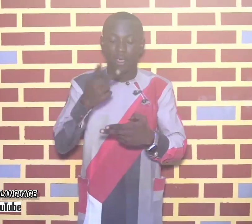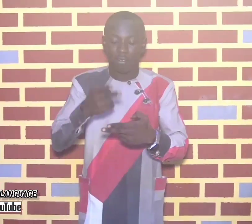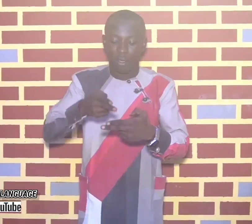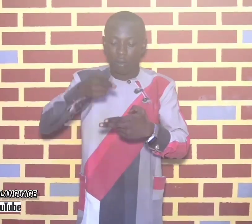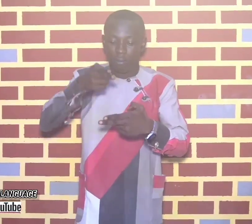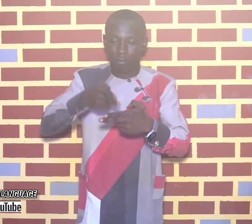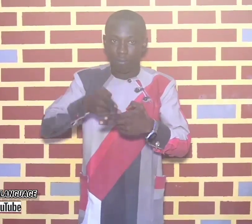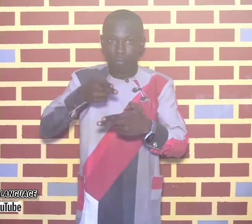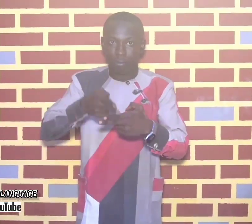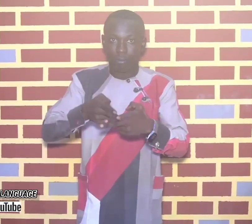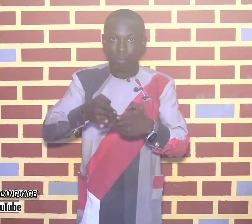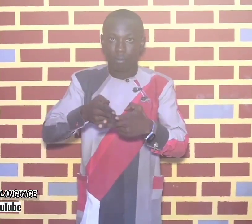twice.